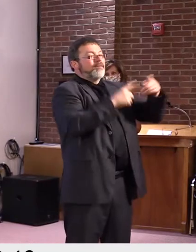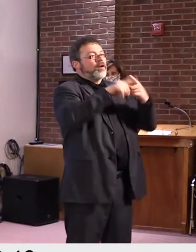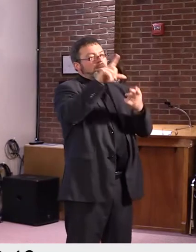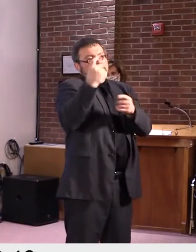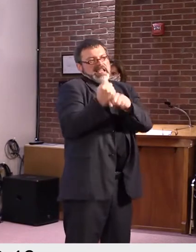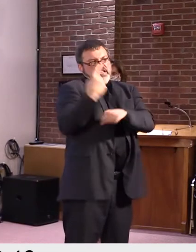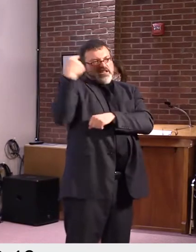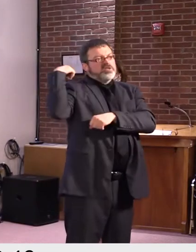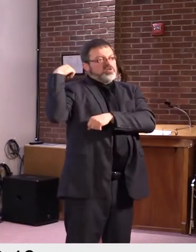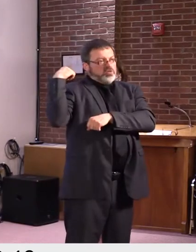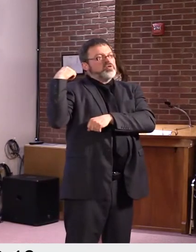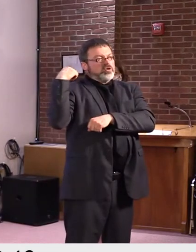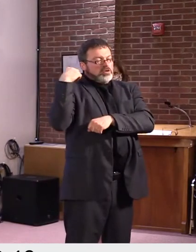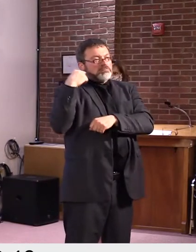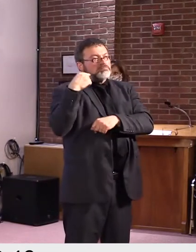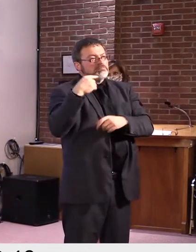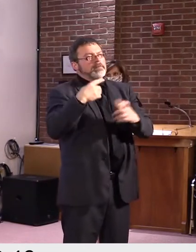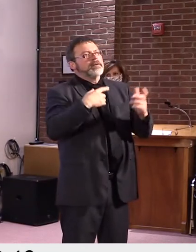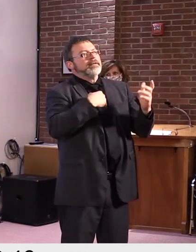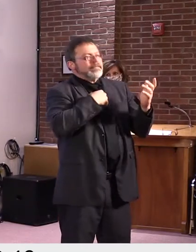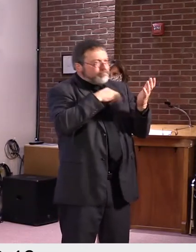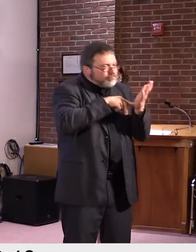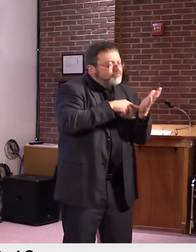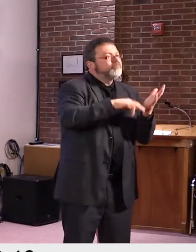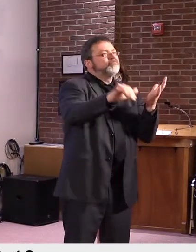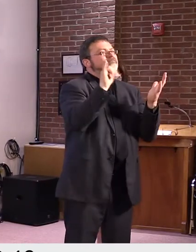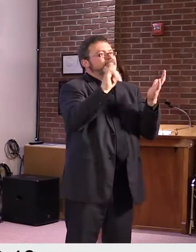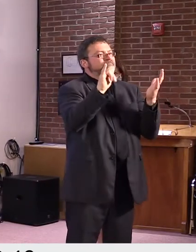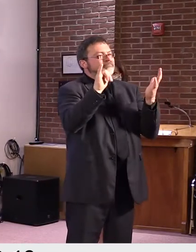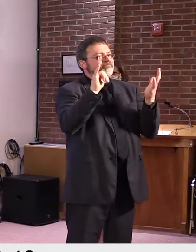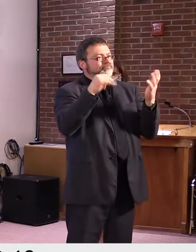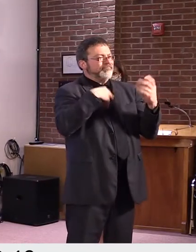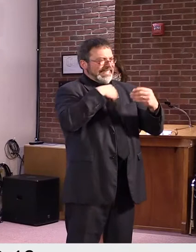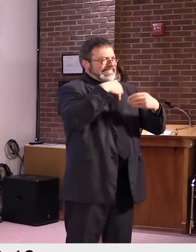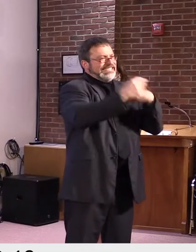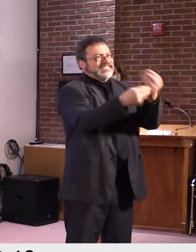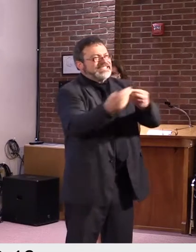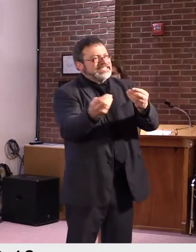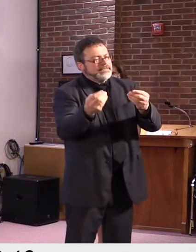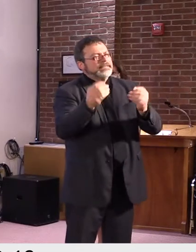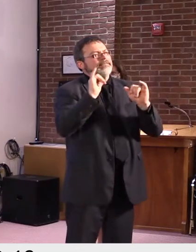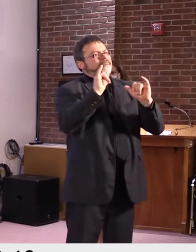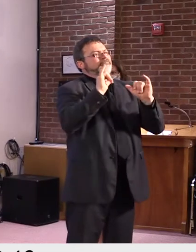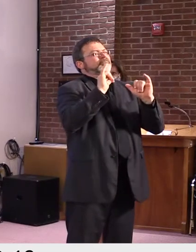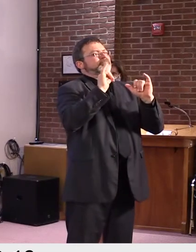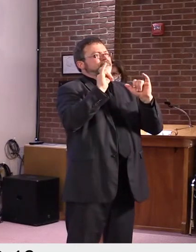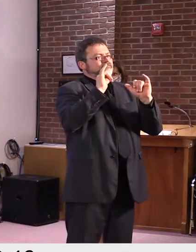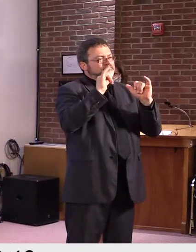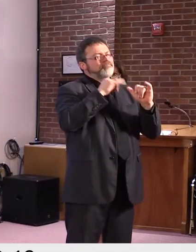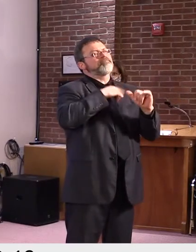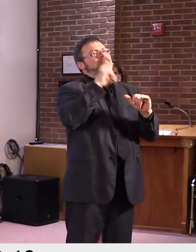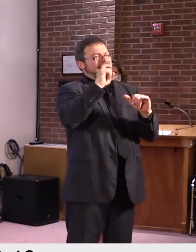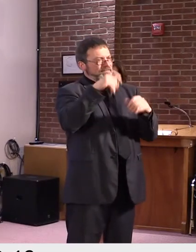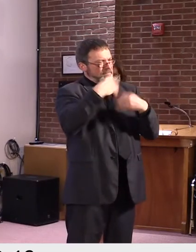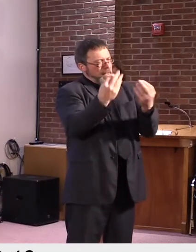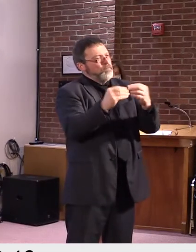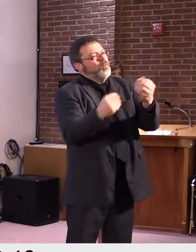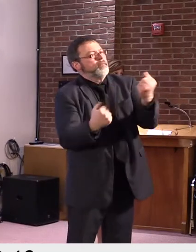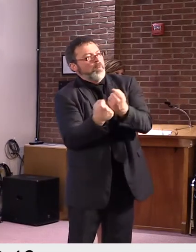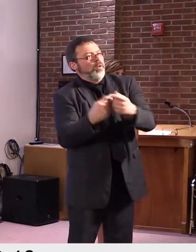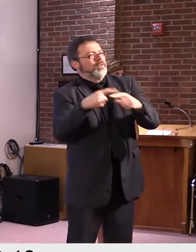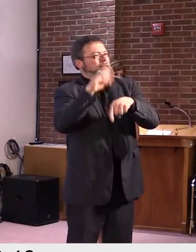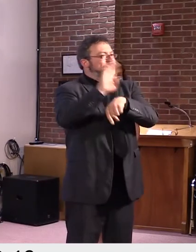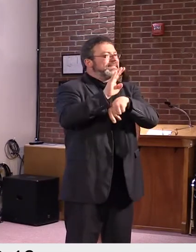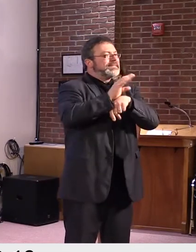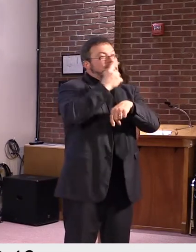businesses, and this is a way of doing that, as well as a little bit of relief for those who are going to have to apply